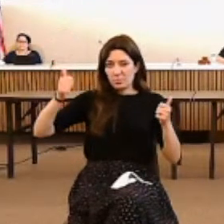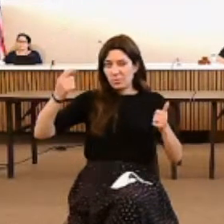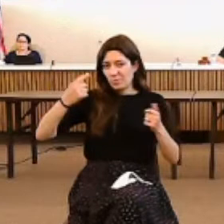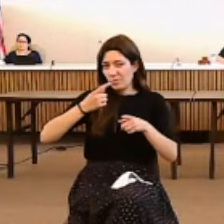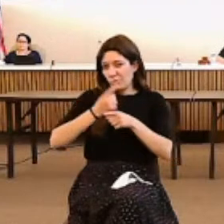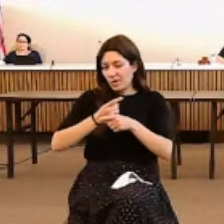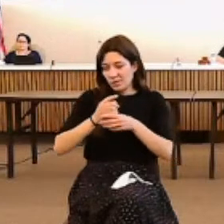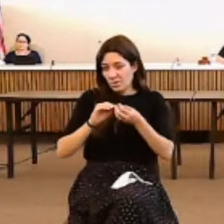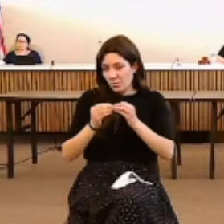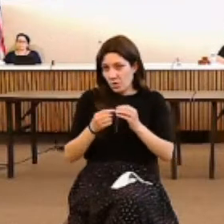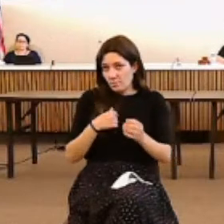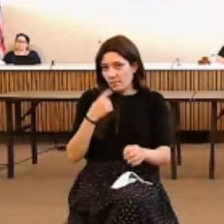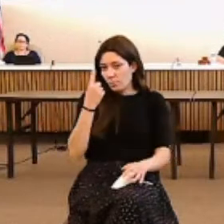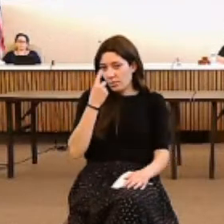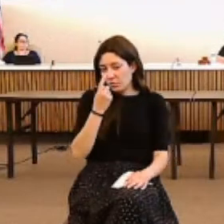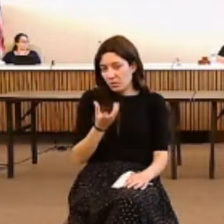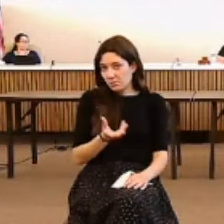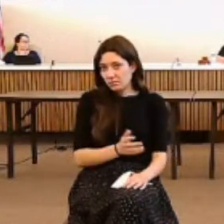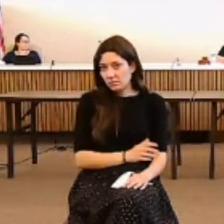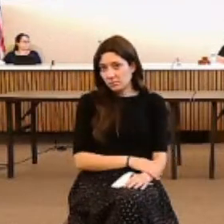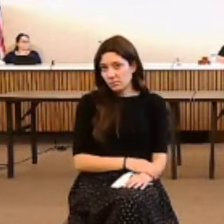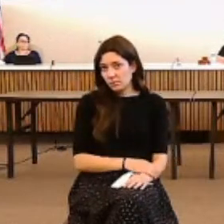correct number.